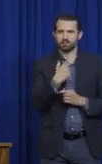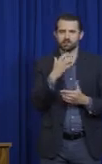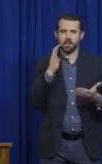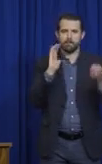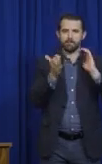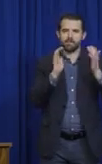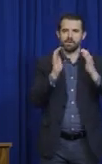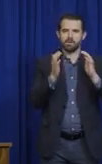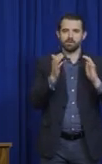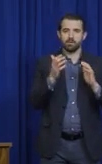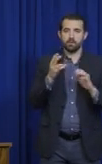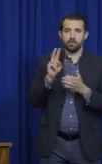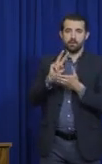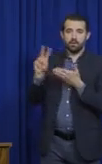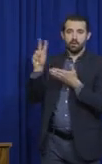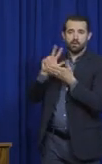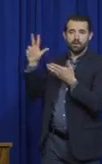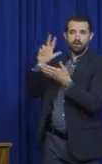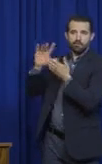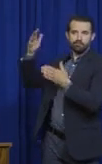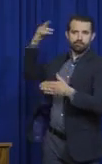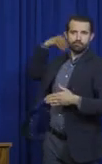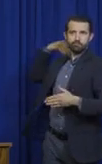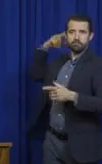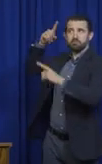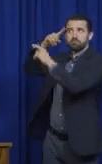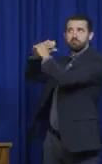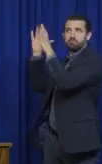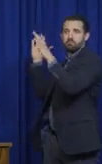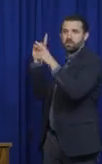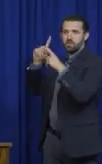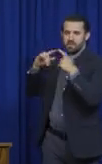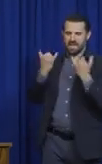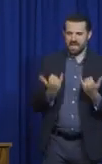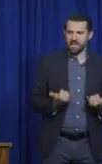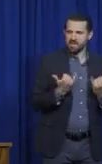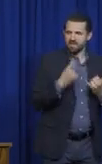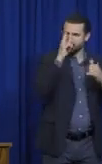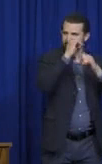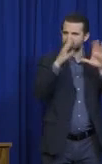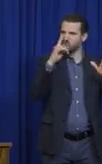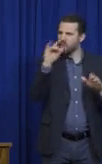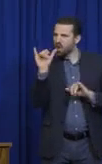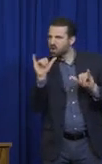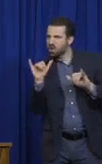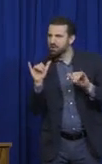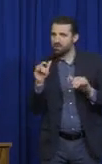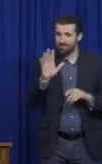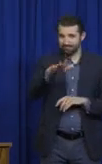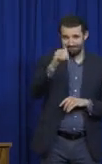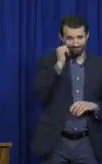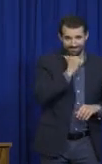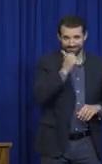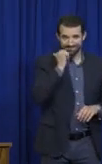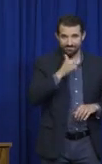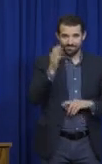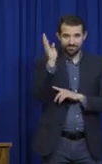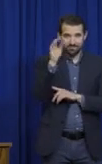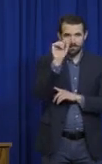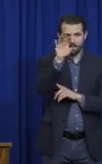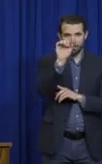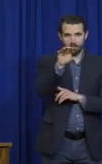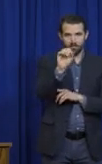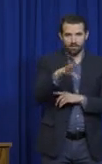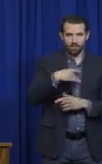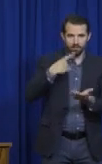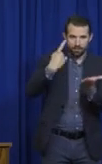a couple weeks ago, at these very meetings, we were talking about how to allocate ventilators.